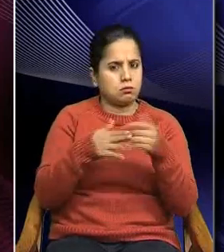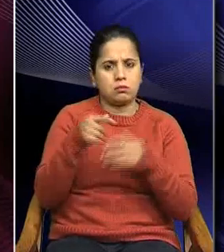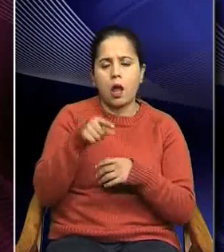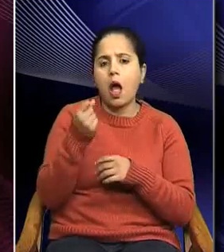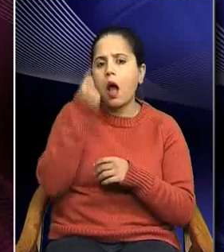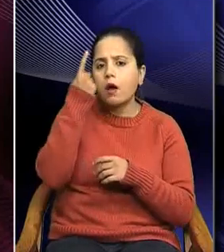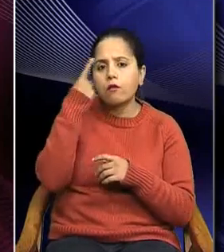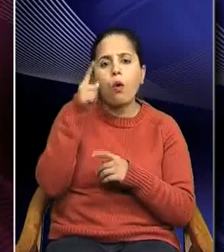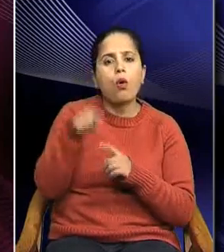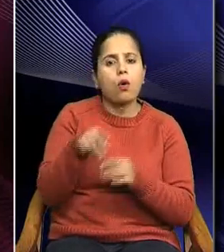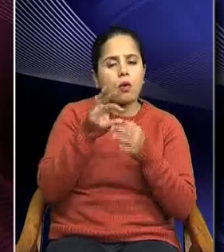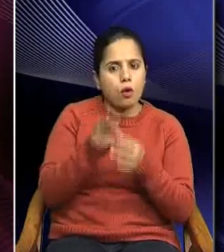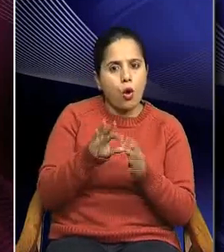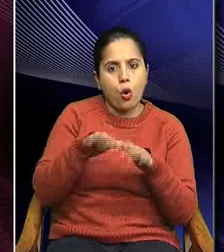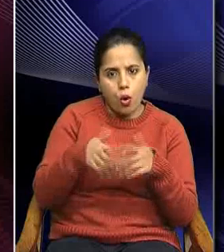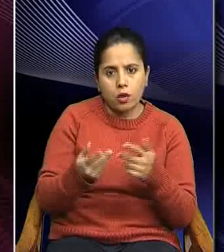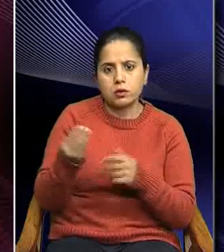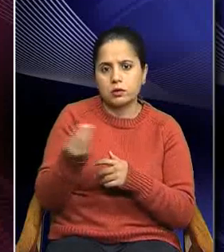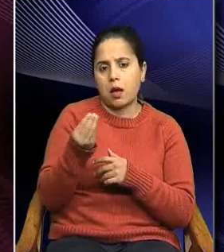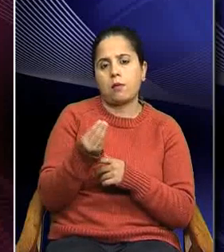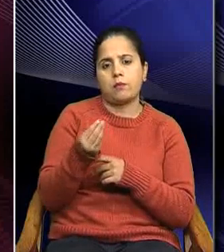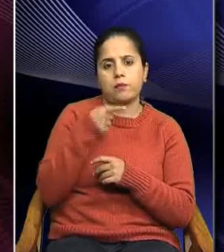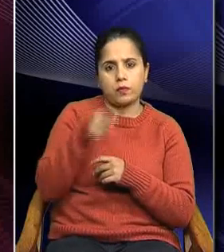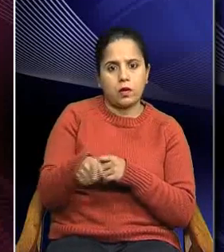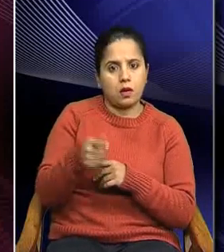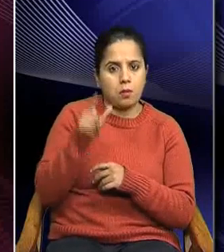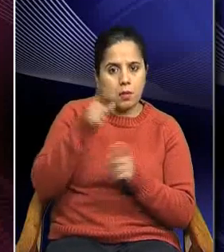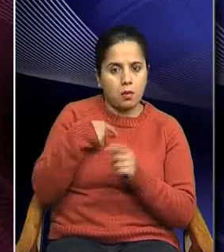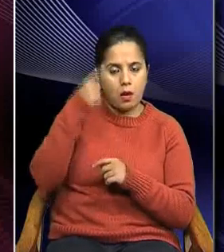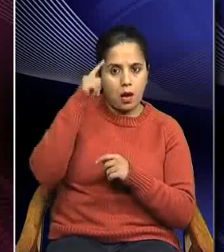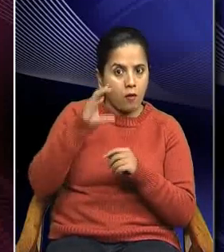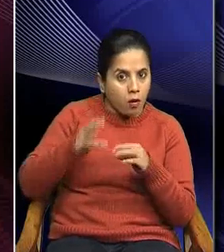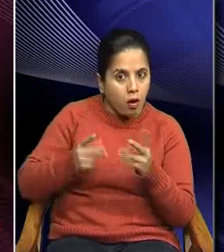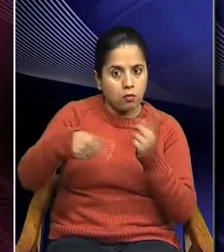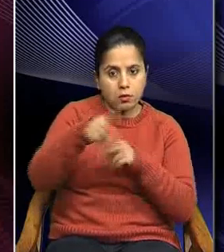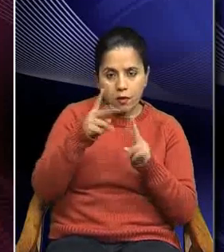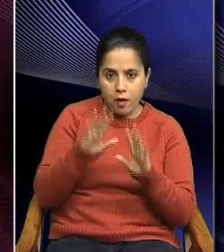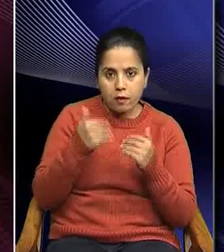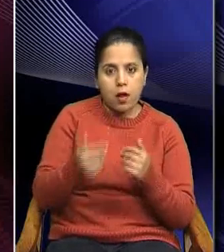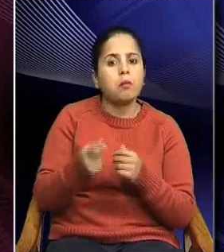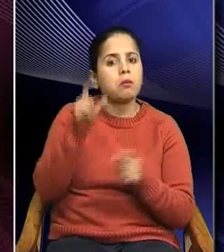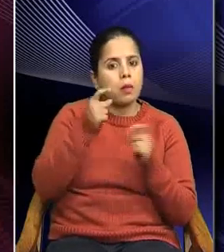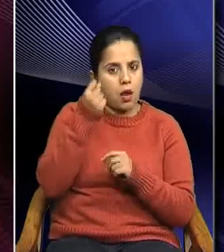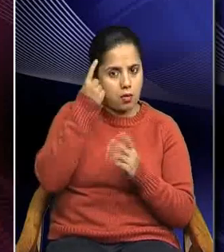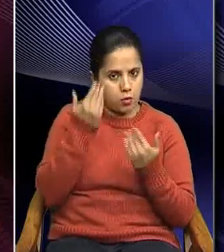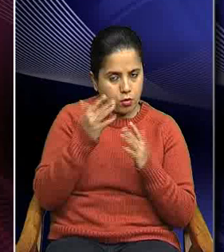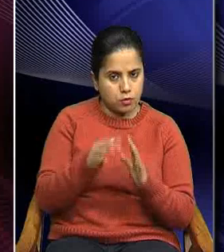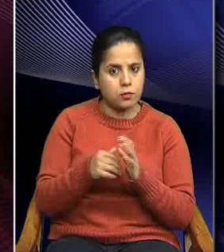purpose, or there is some kind of a general consensus about this shift.